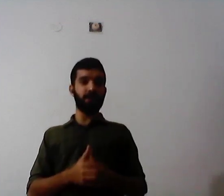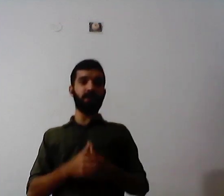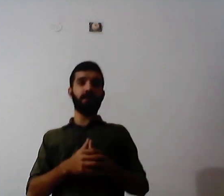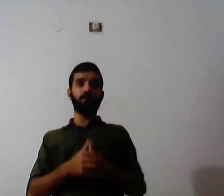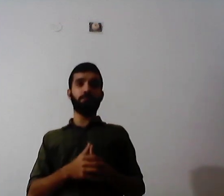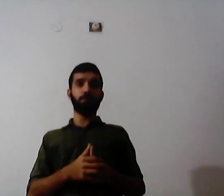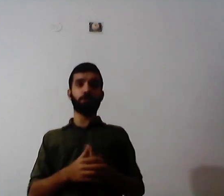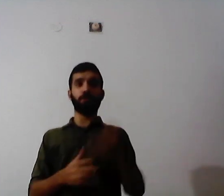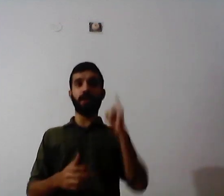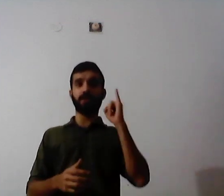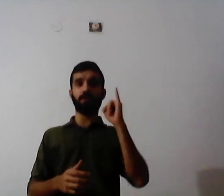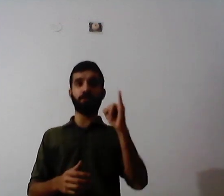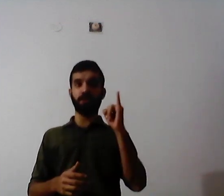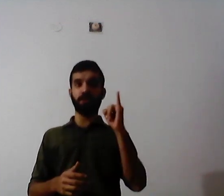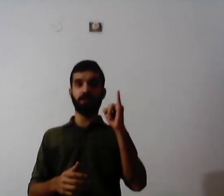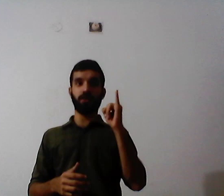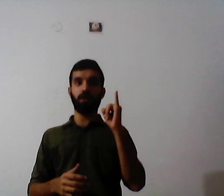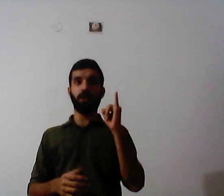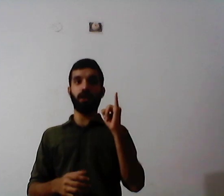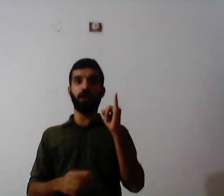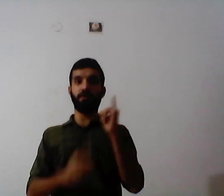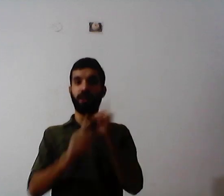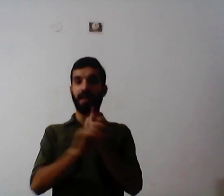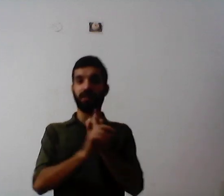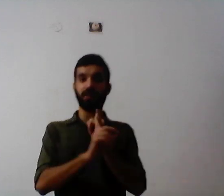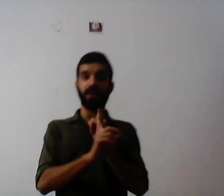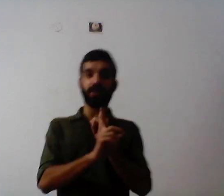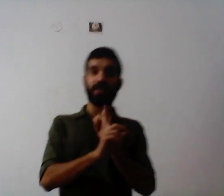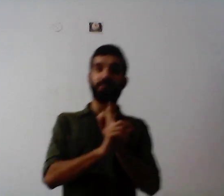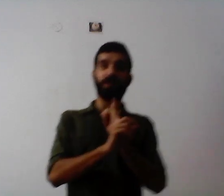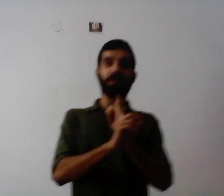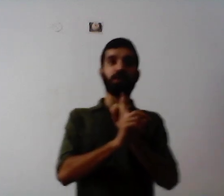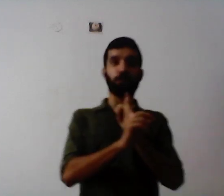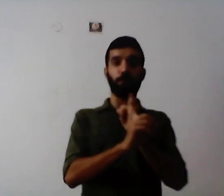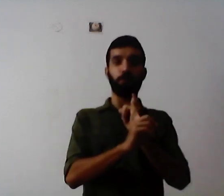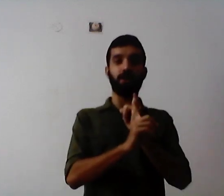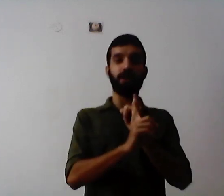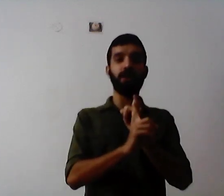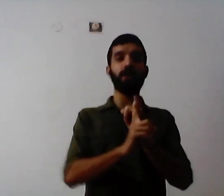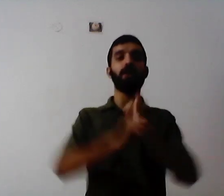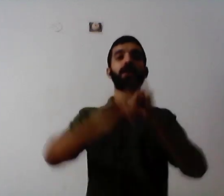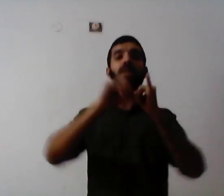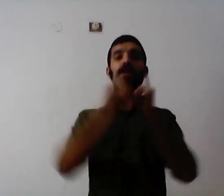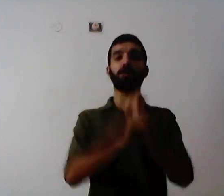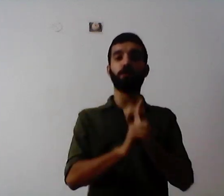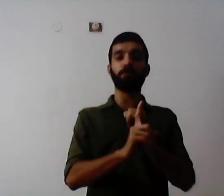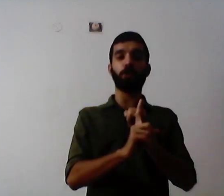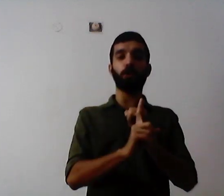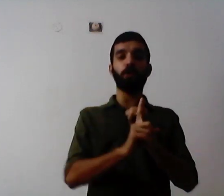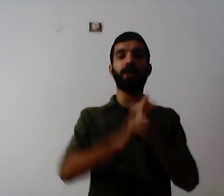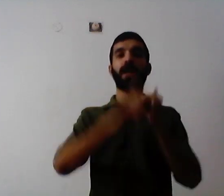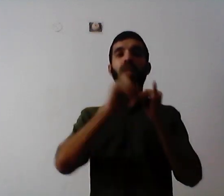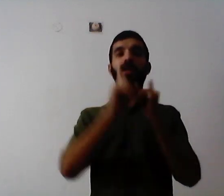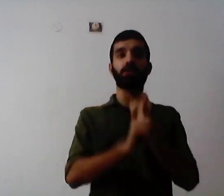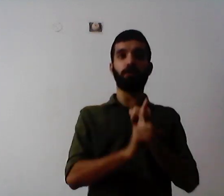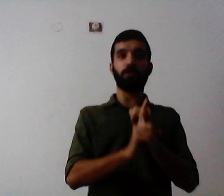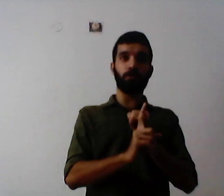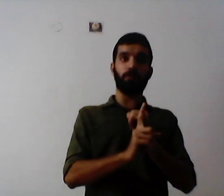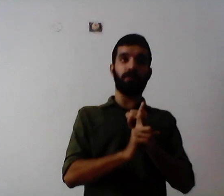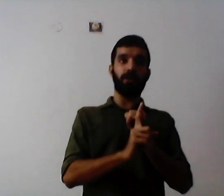clear? So that is our first factor that is affecting solubility, nature of solute and nature of solvent. We